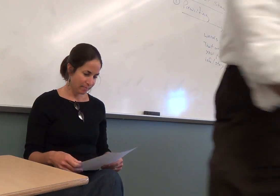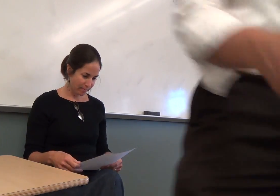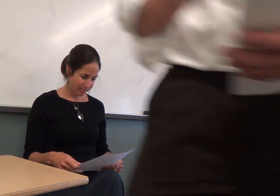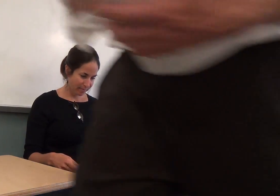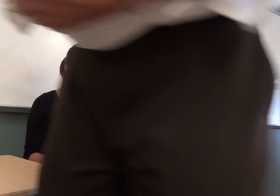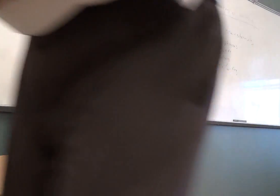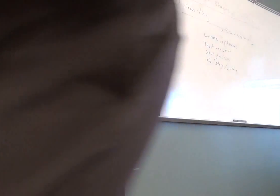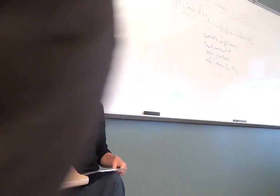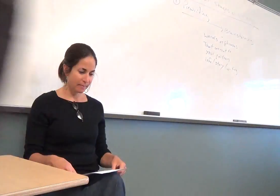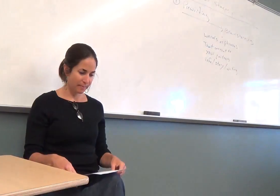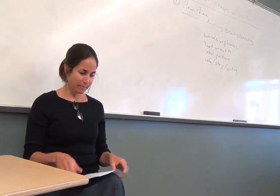Would you like one?